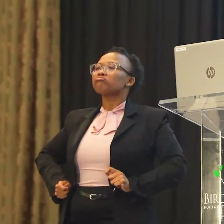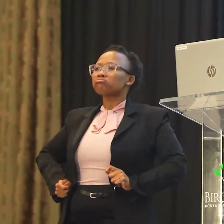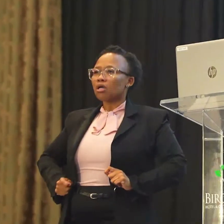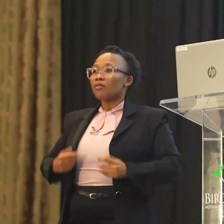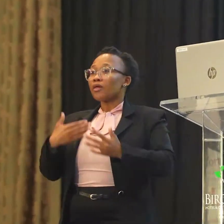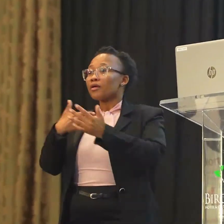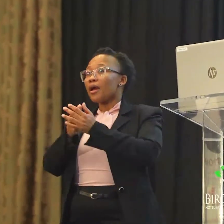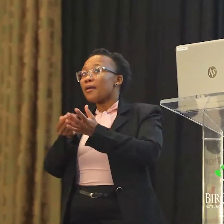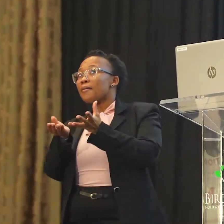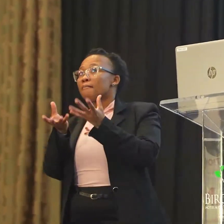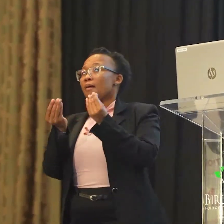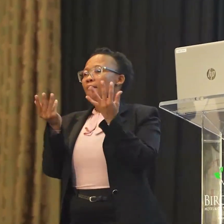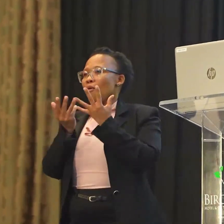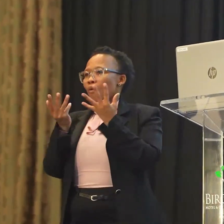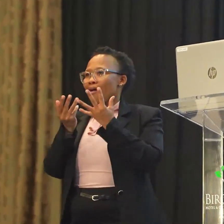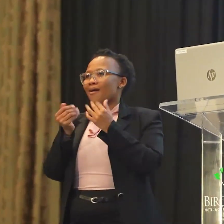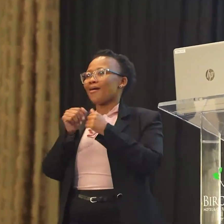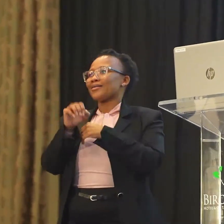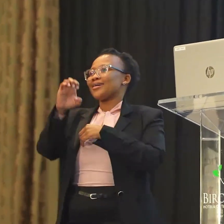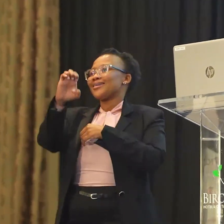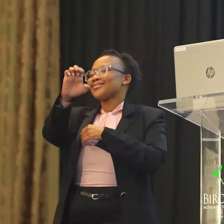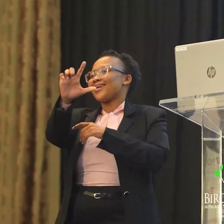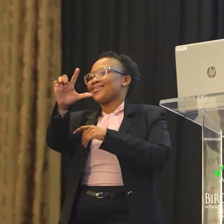the services. So we need to ensure that